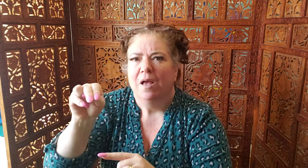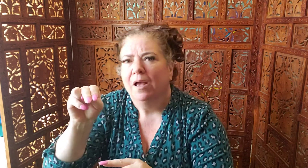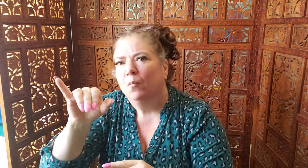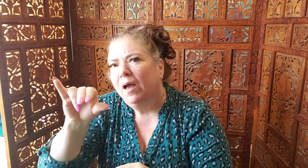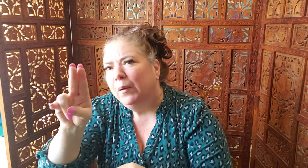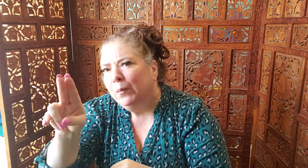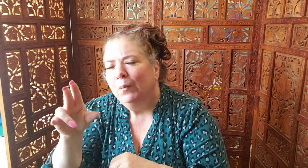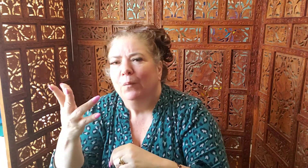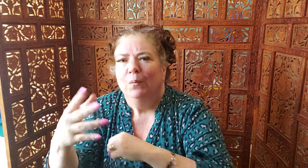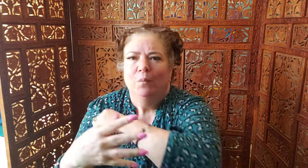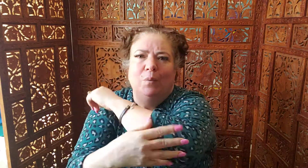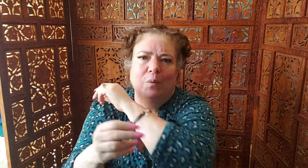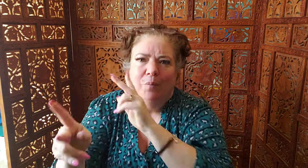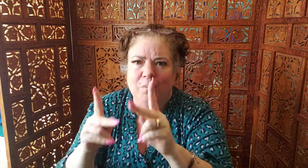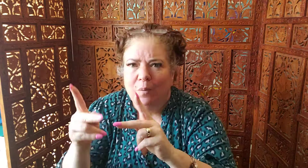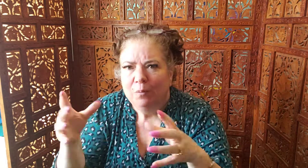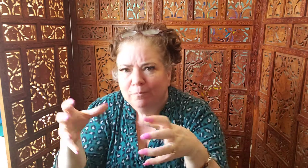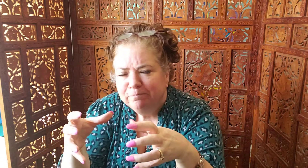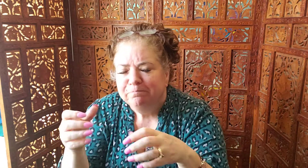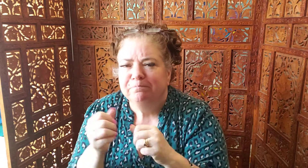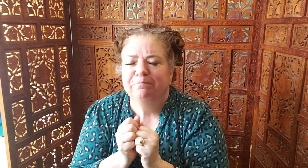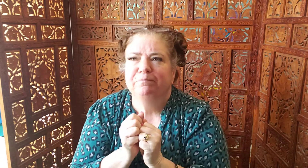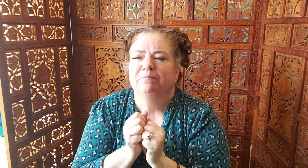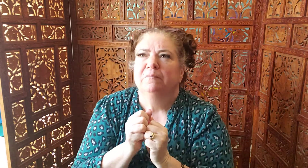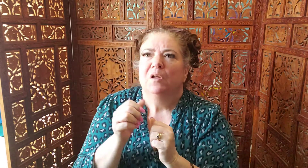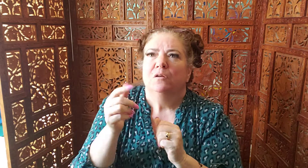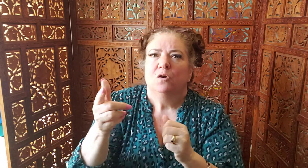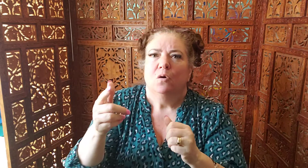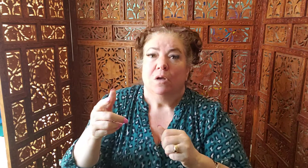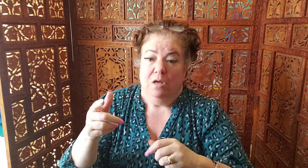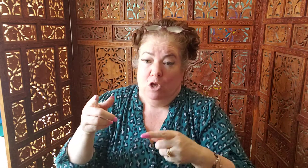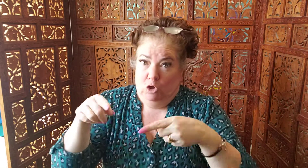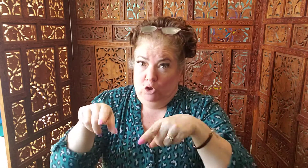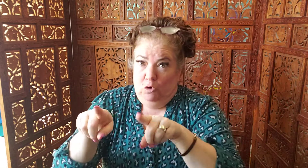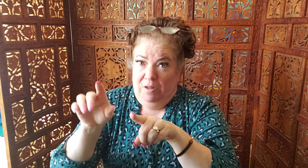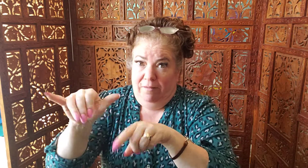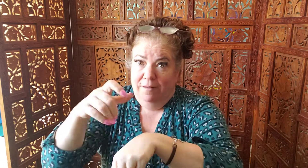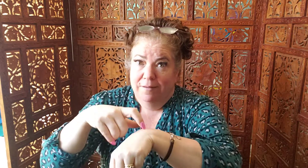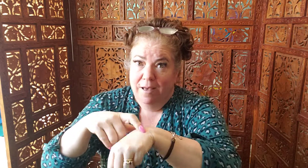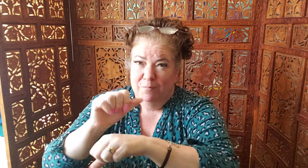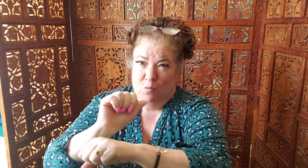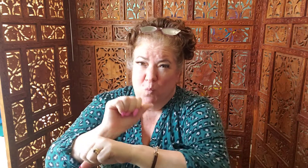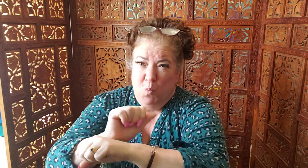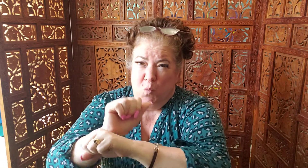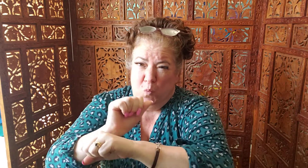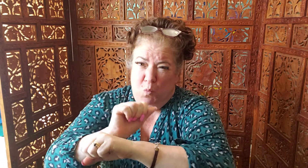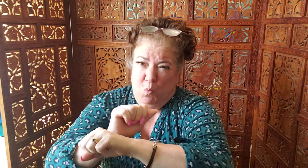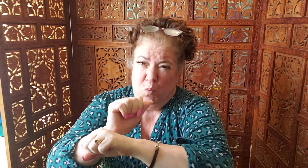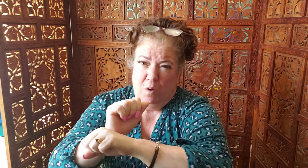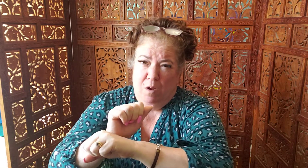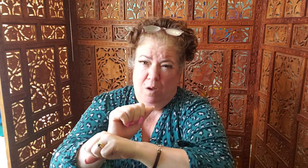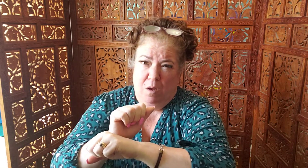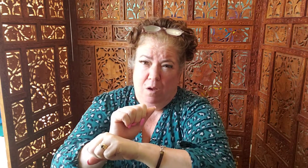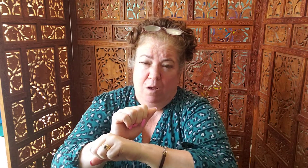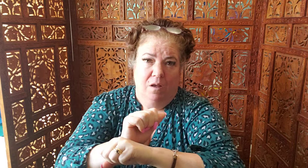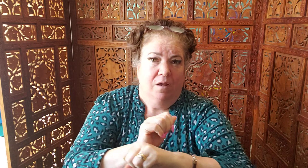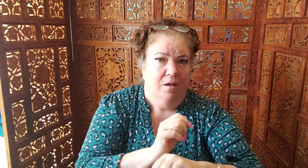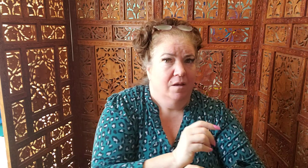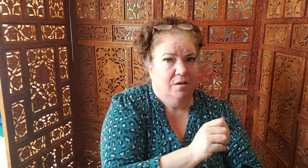AIDS. And what's absolutely best and most meaningful about Rent is the stuff that's closest to Jonathan's heart and his stuff that is closest